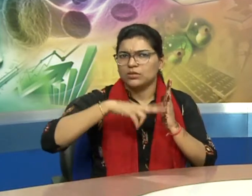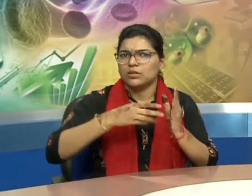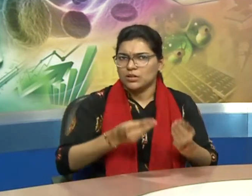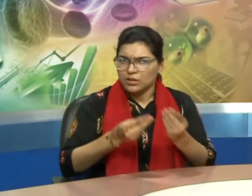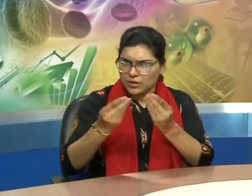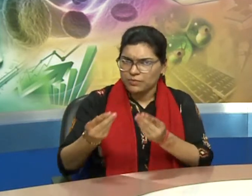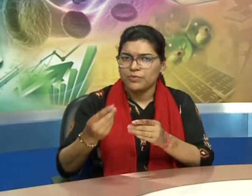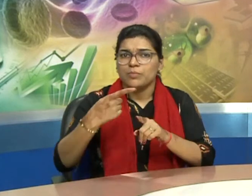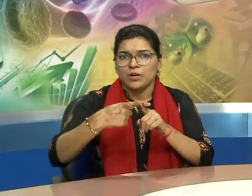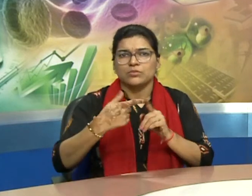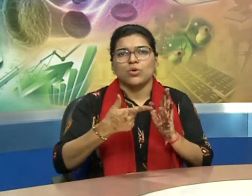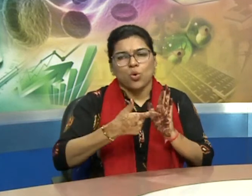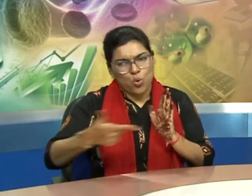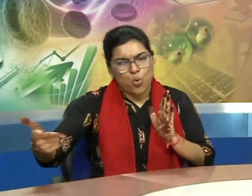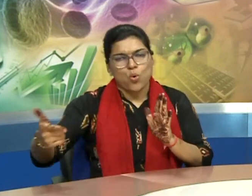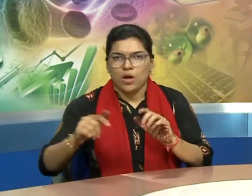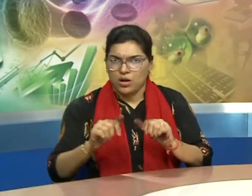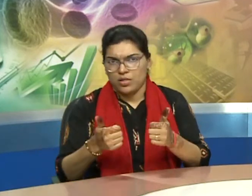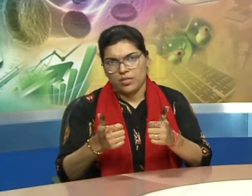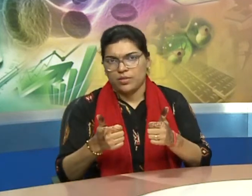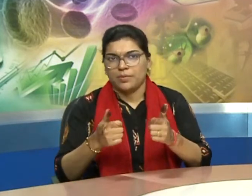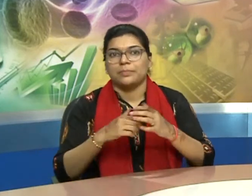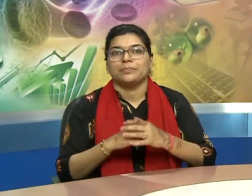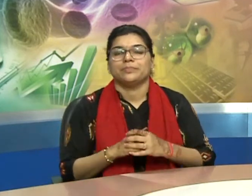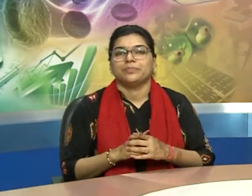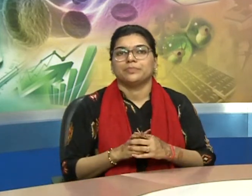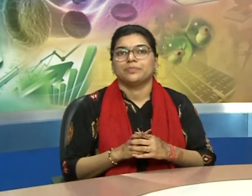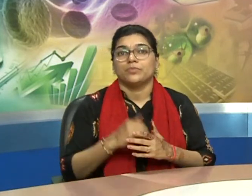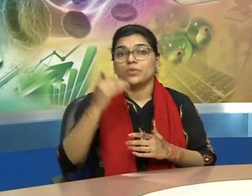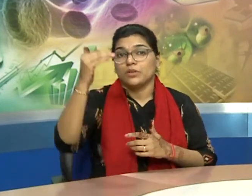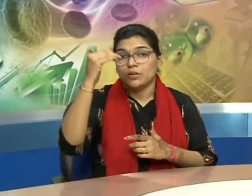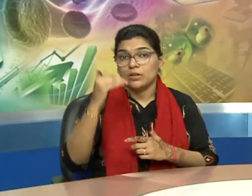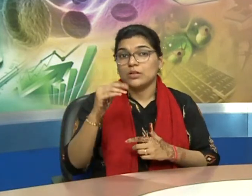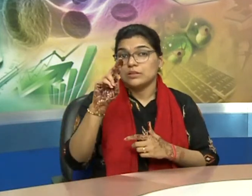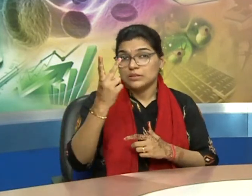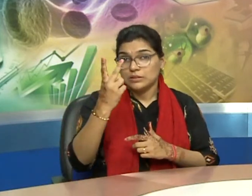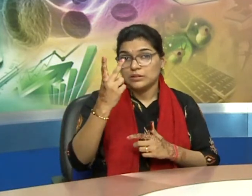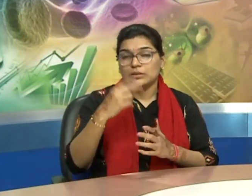The first service is, we all know, reading and lending service.